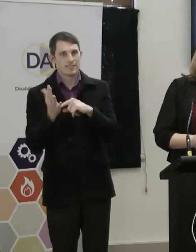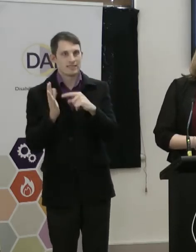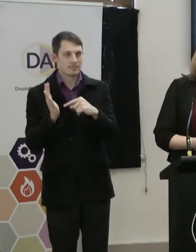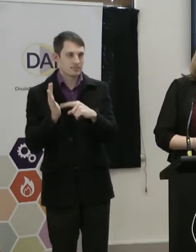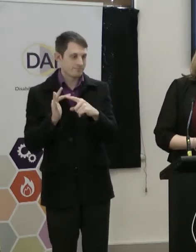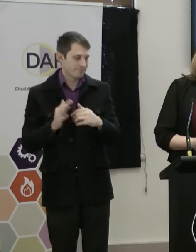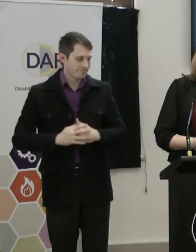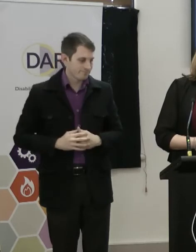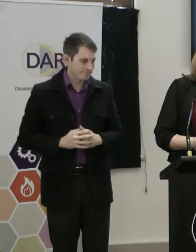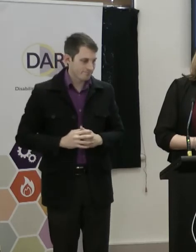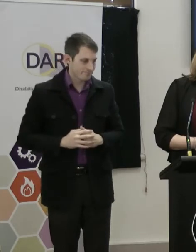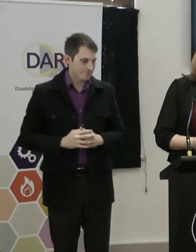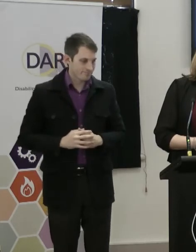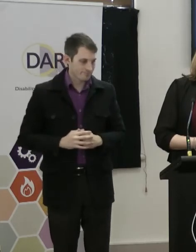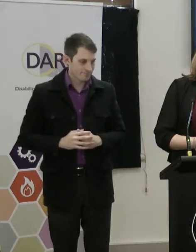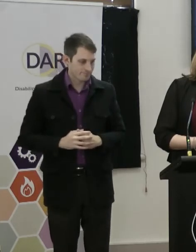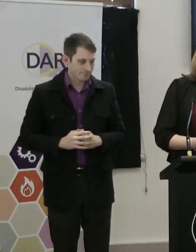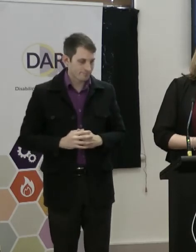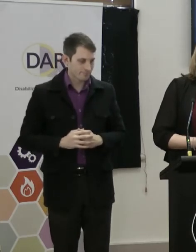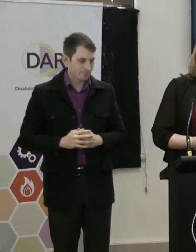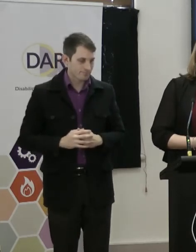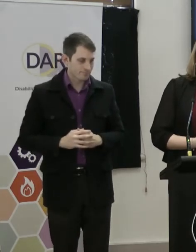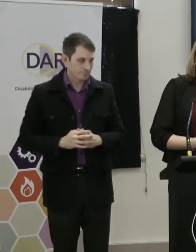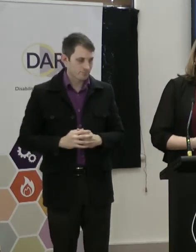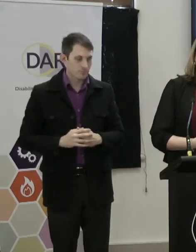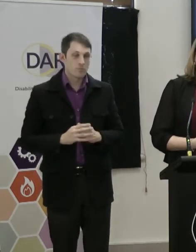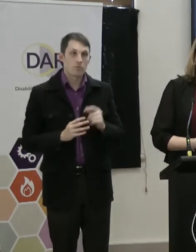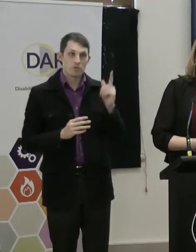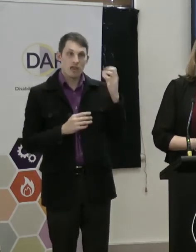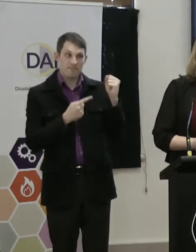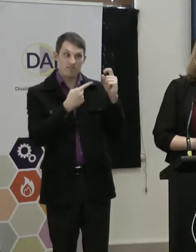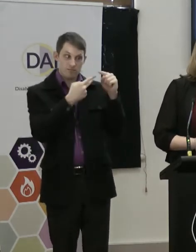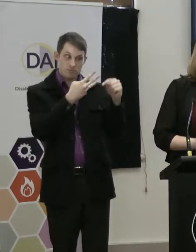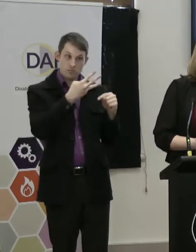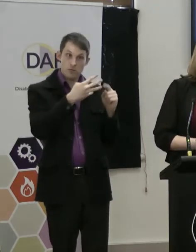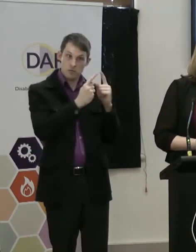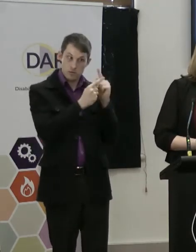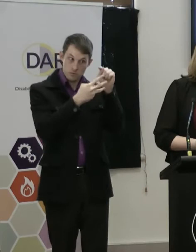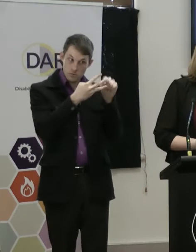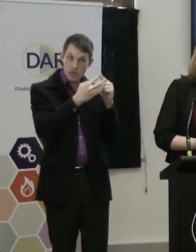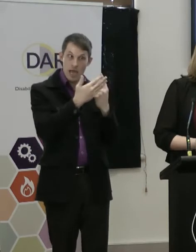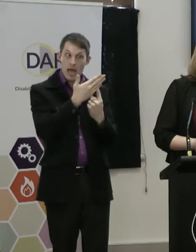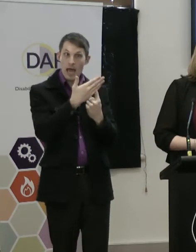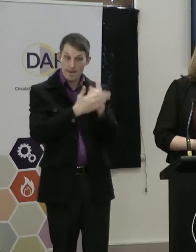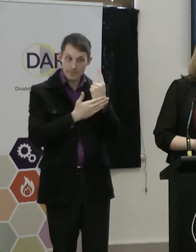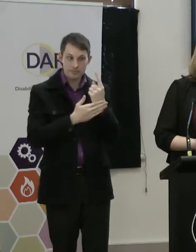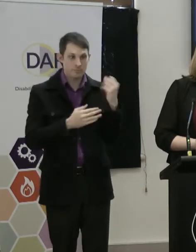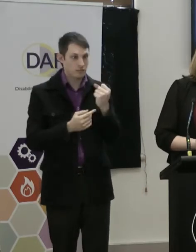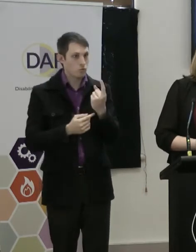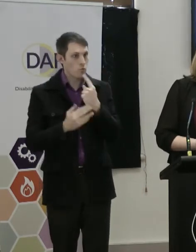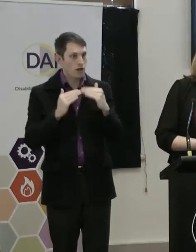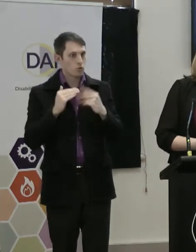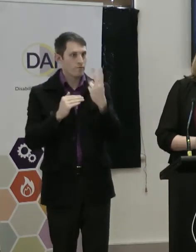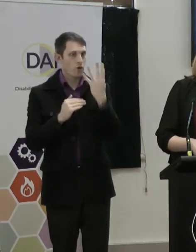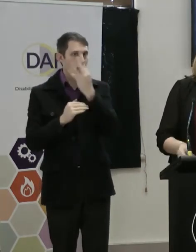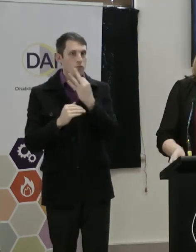Most instances that fit these categories need to be reported to us within 24 hours of key